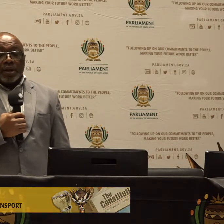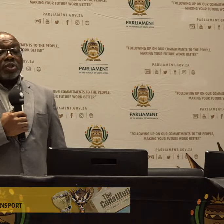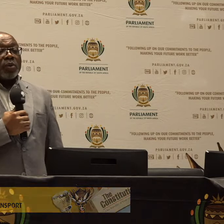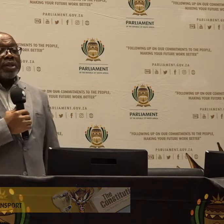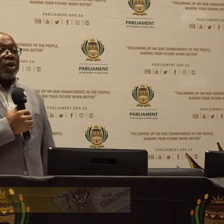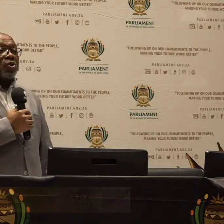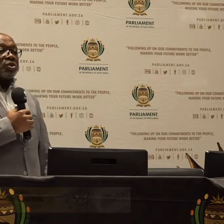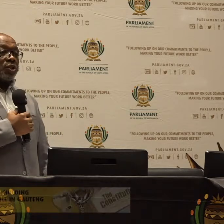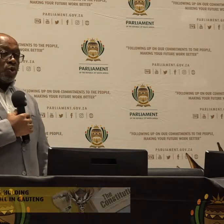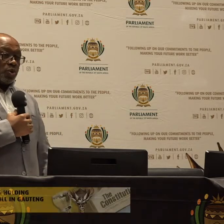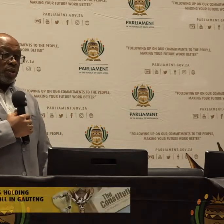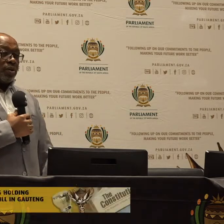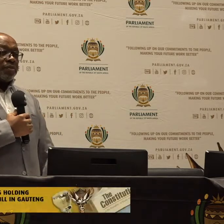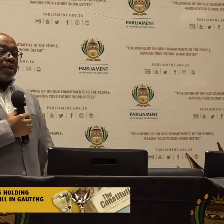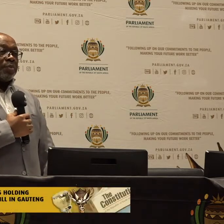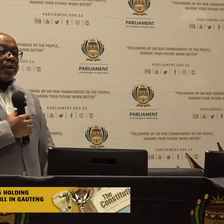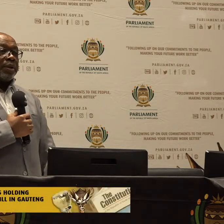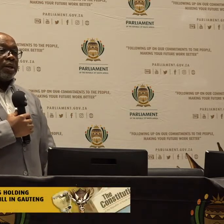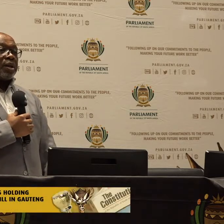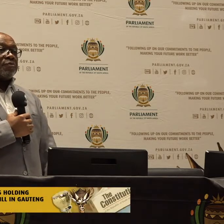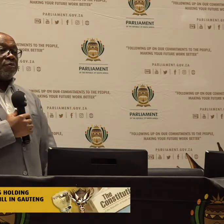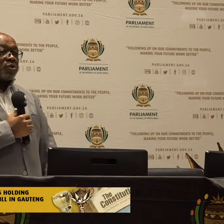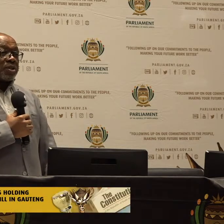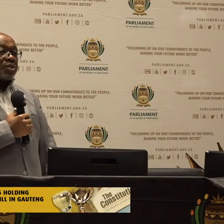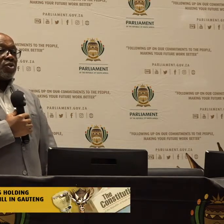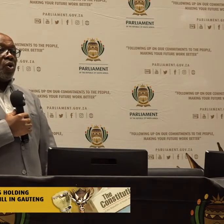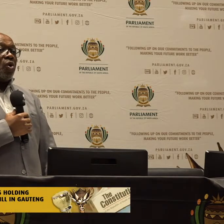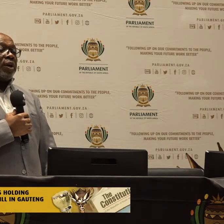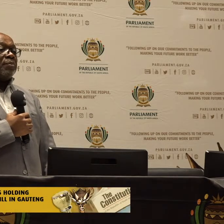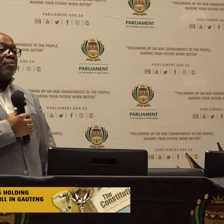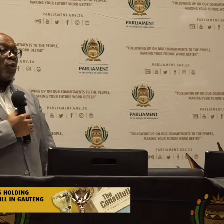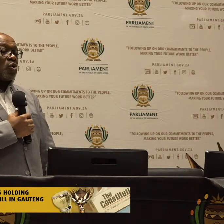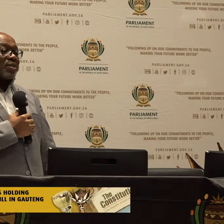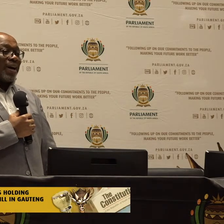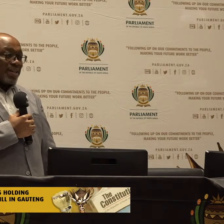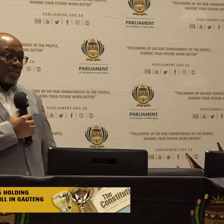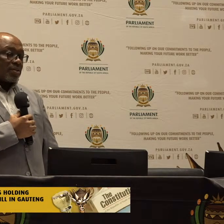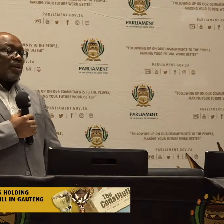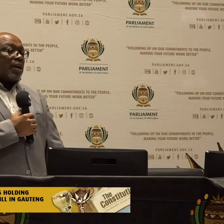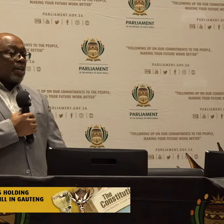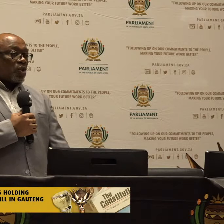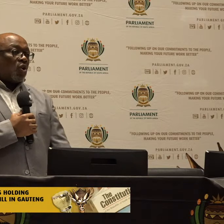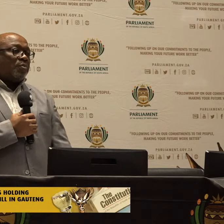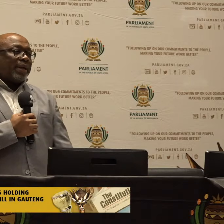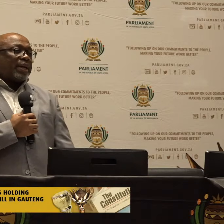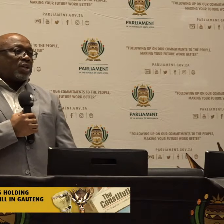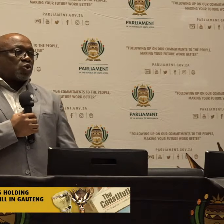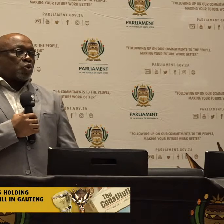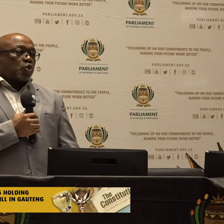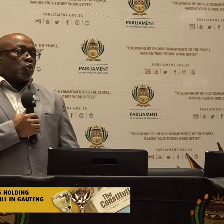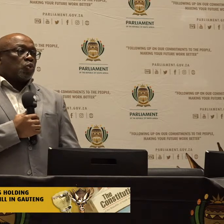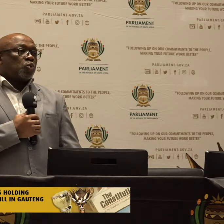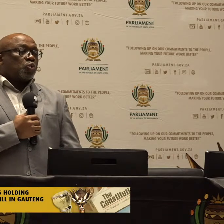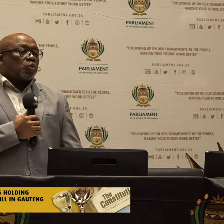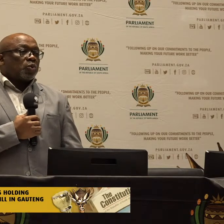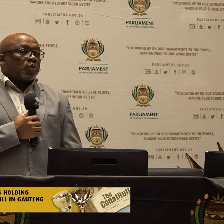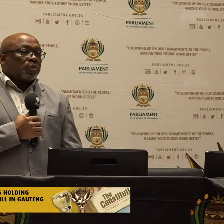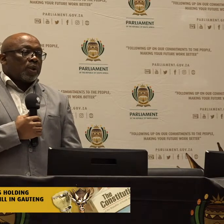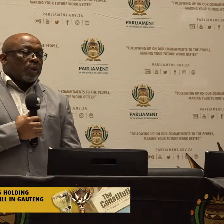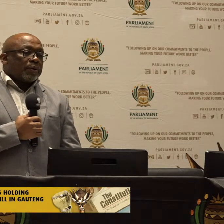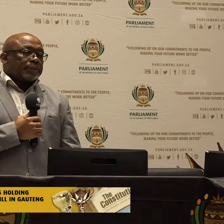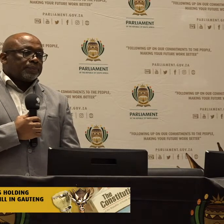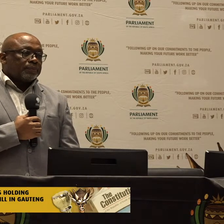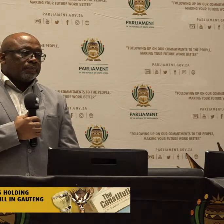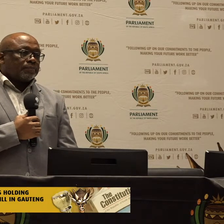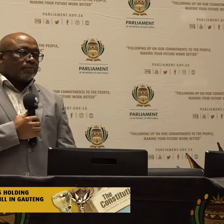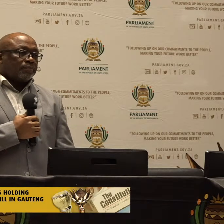it's what the constitution of the Republic forces or implores us as lawmakers to do